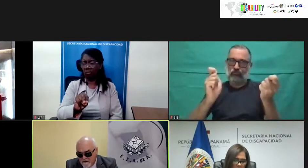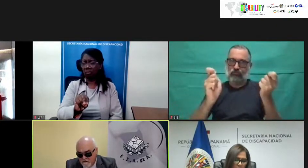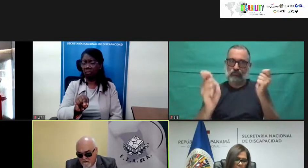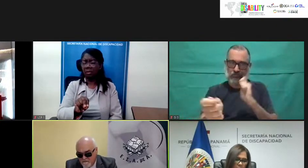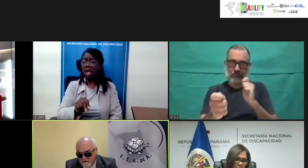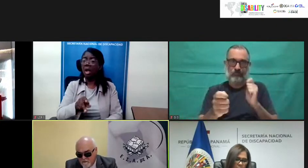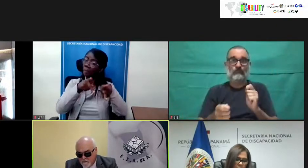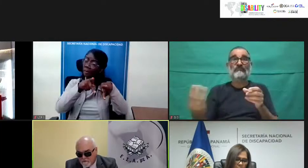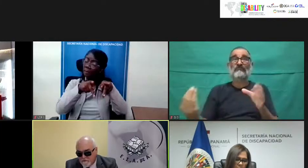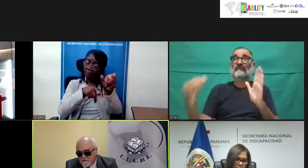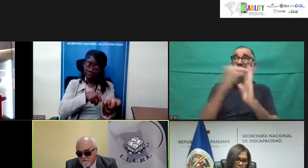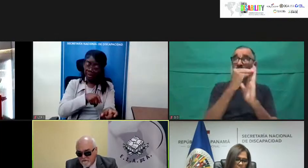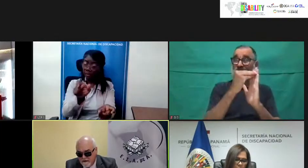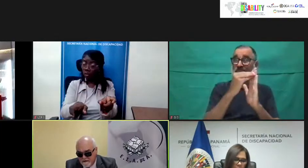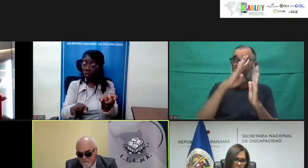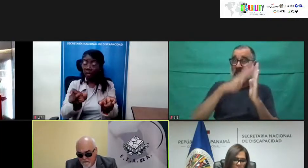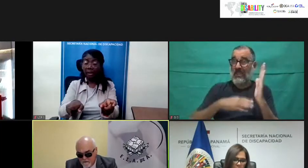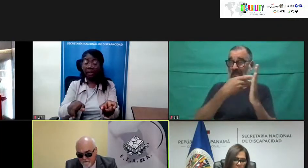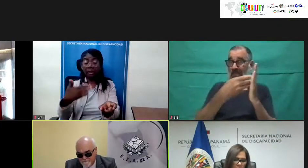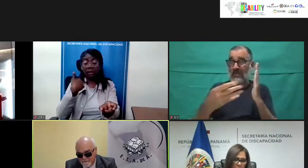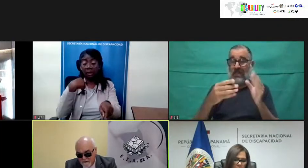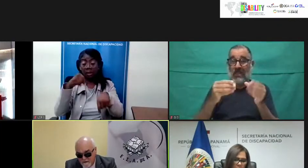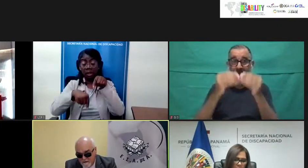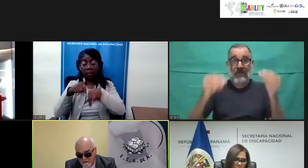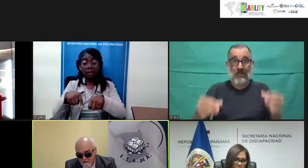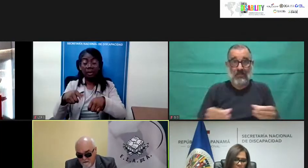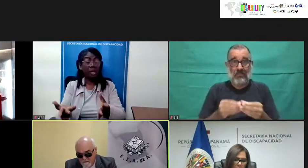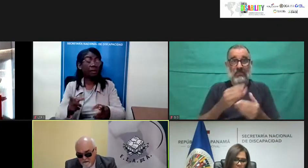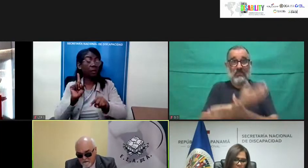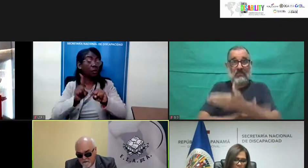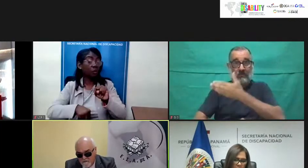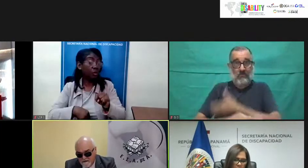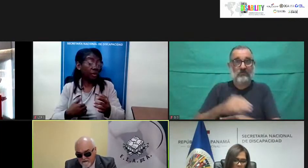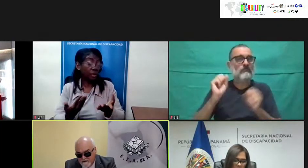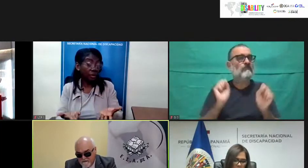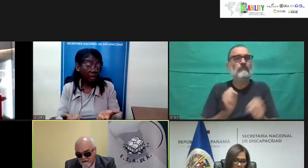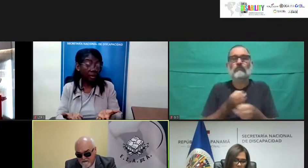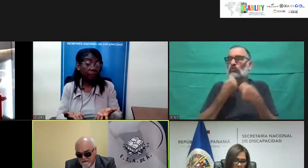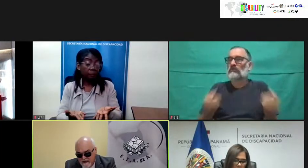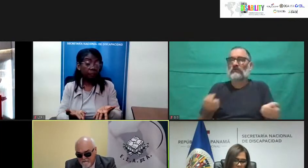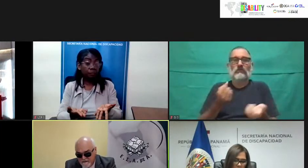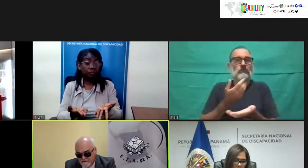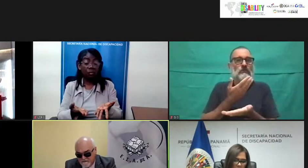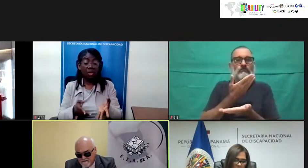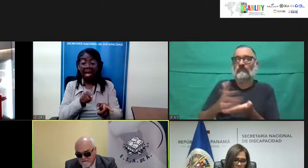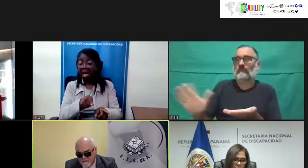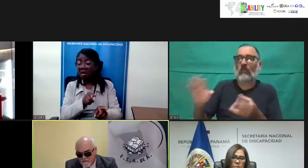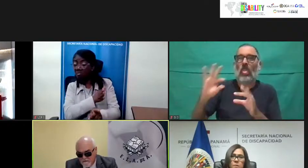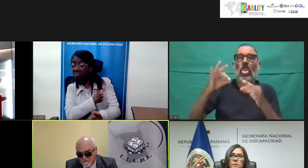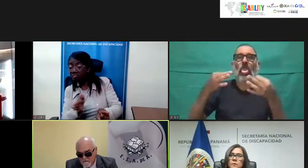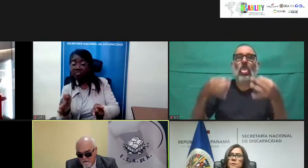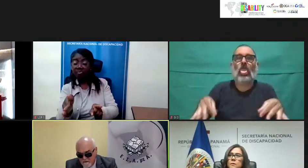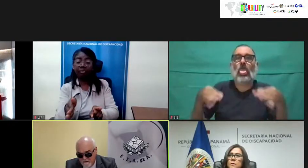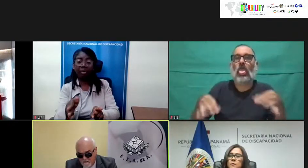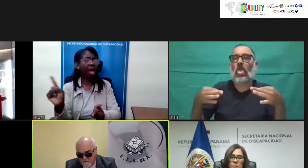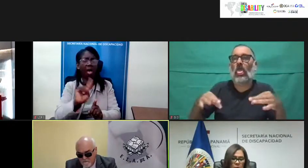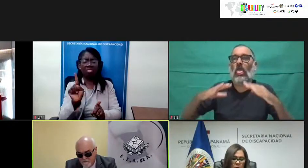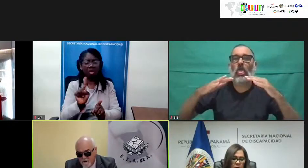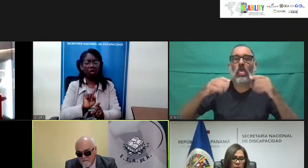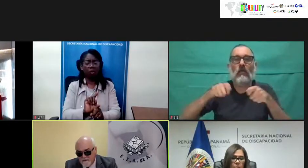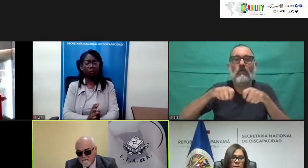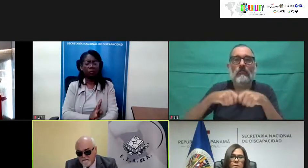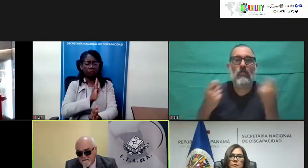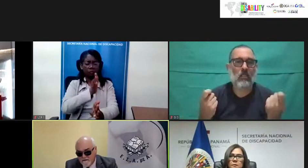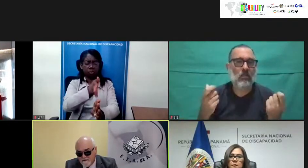be overlooked anymore the global disability summit themes of